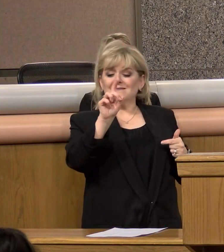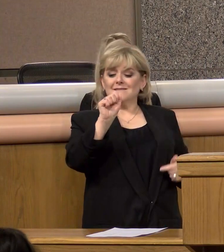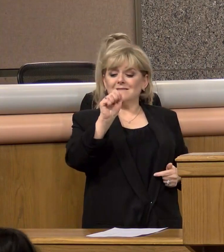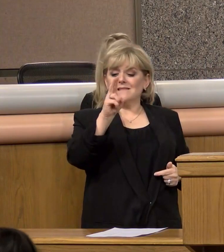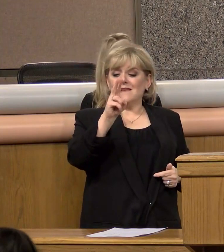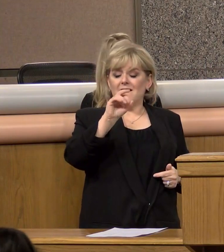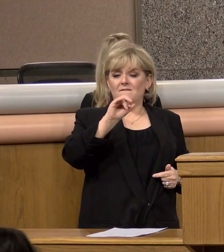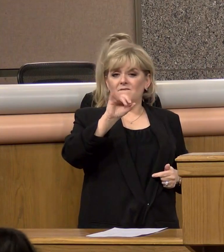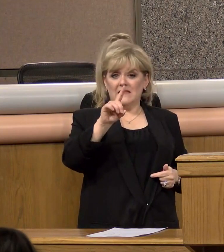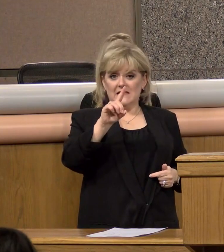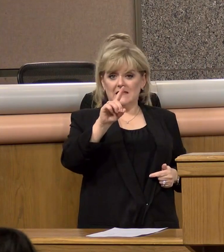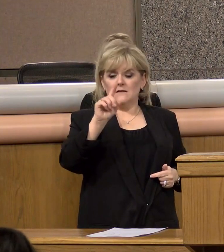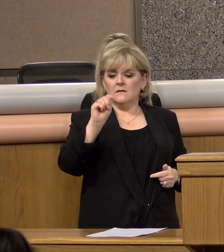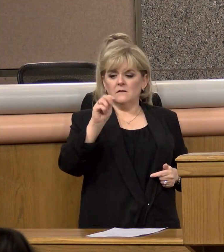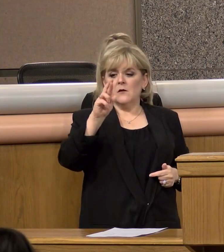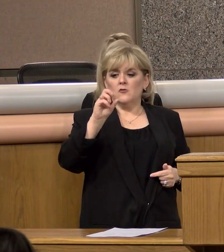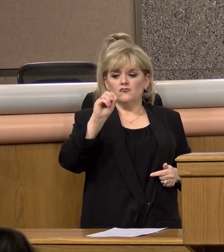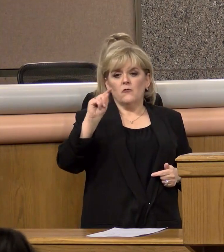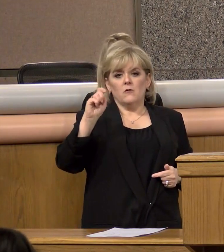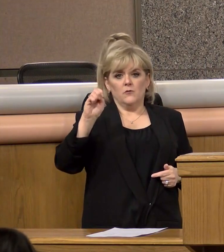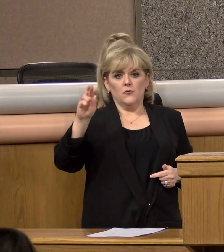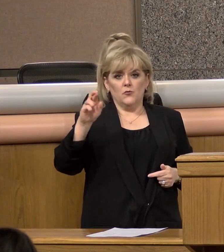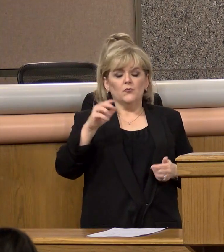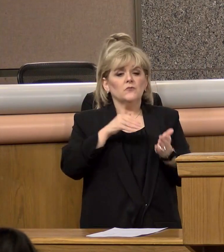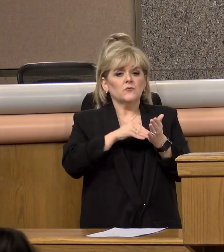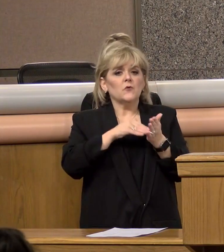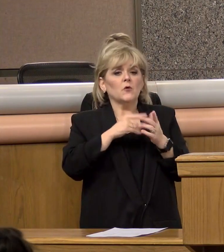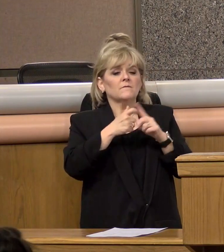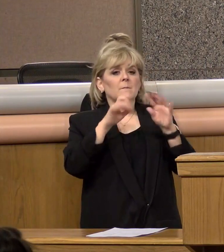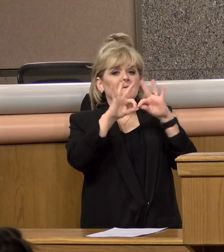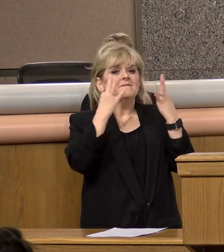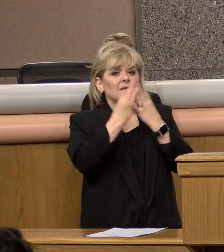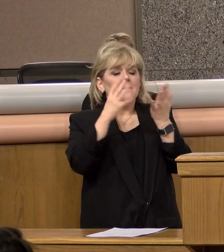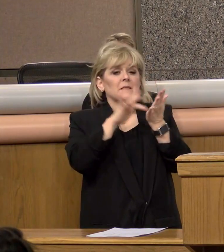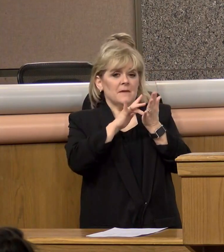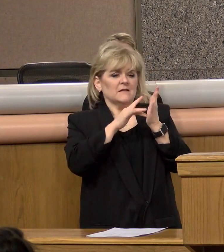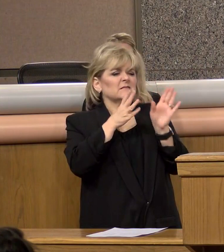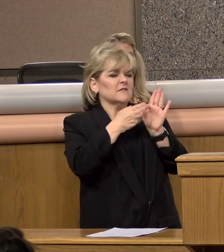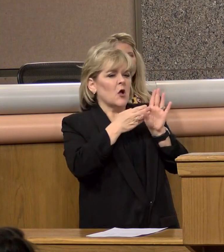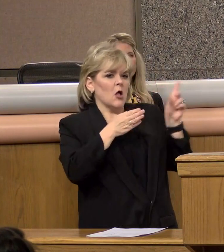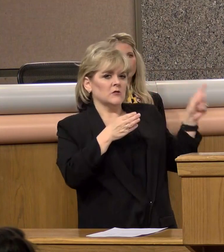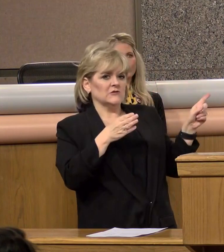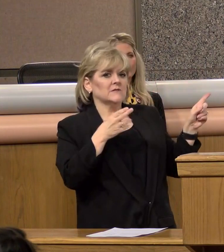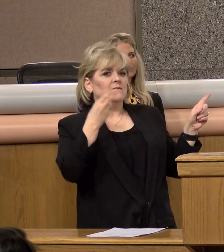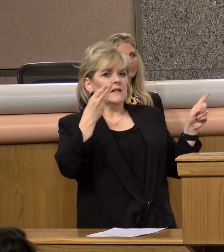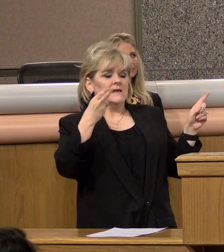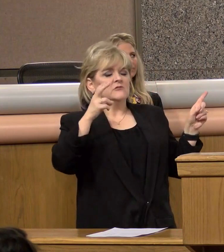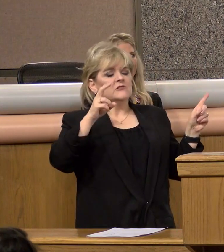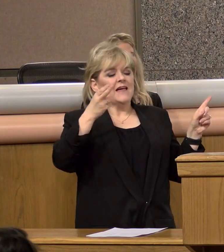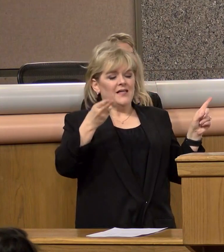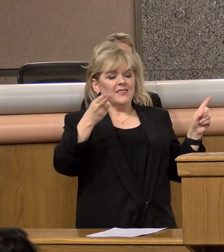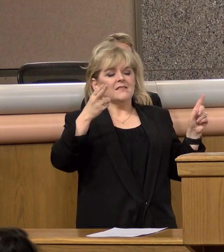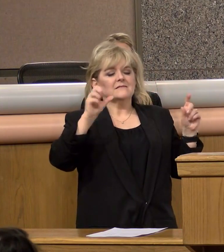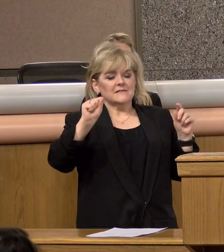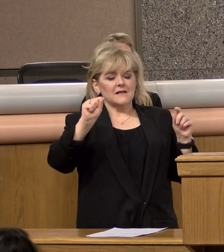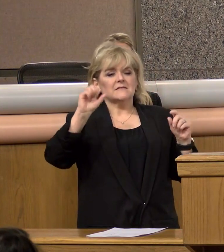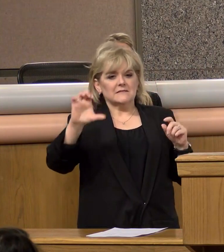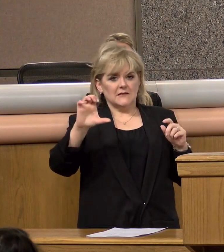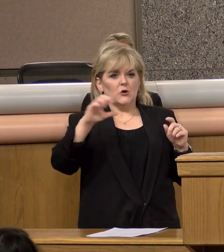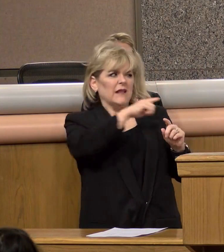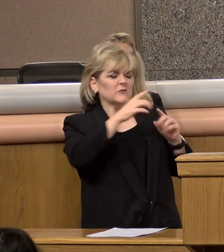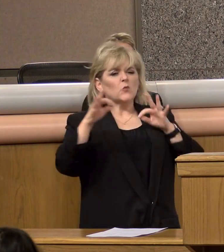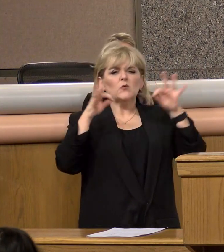and he's the director of behavioral medicine in the Department of Family Medicine at the Health Sciences Center. And he's going to visit with with us a little bit